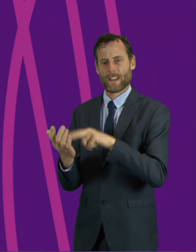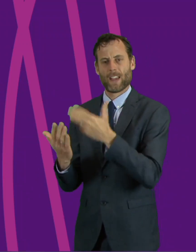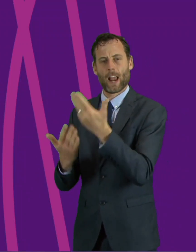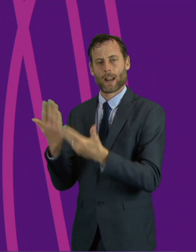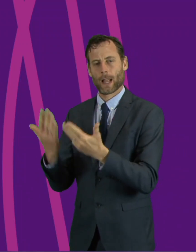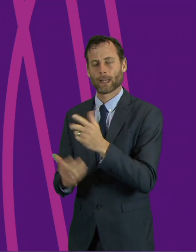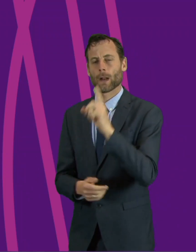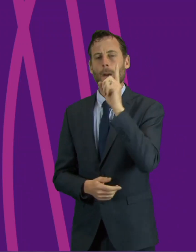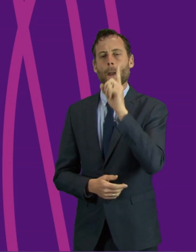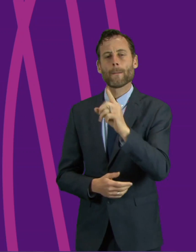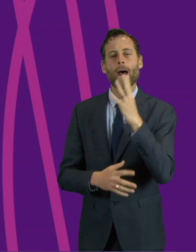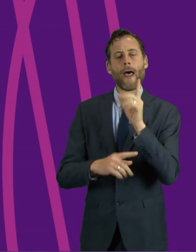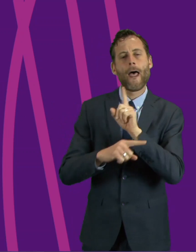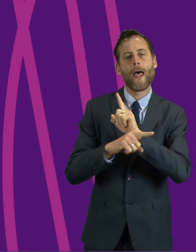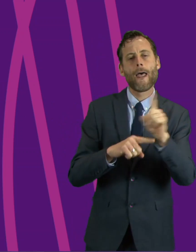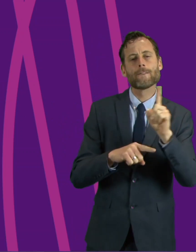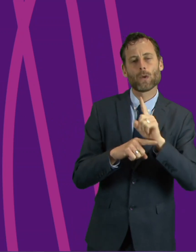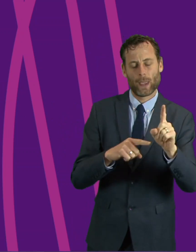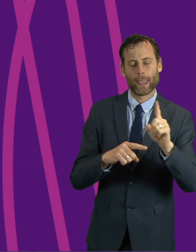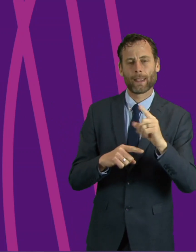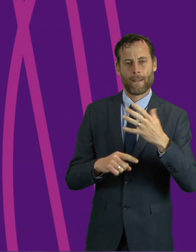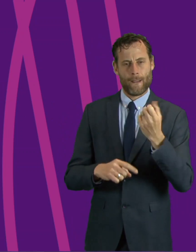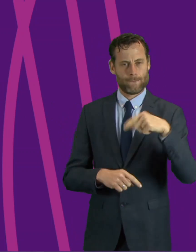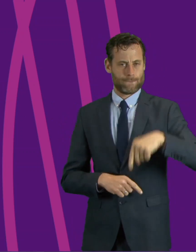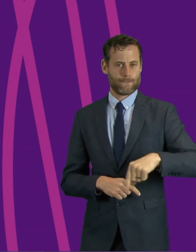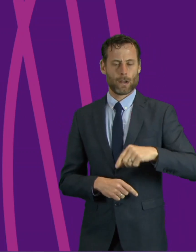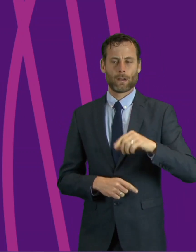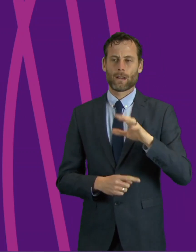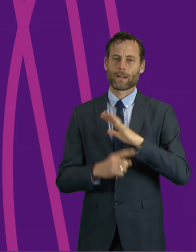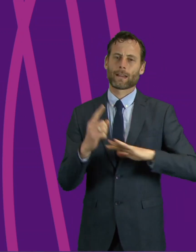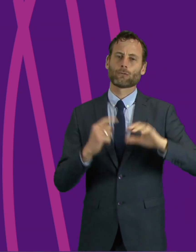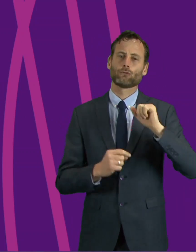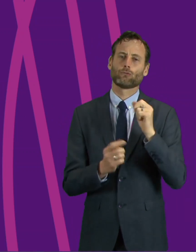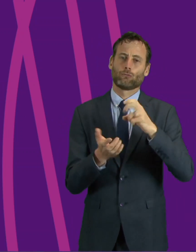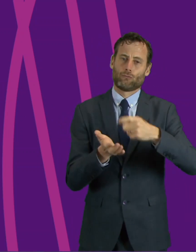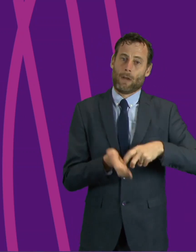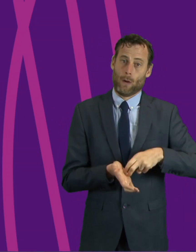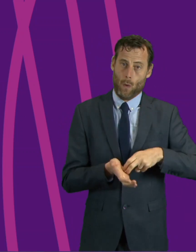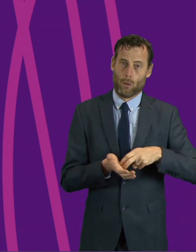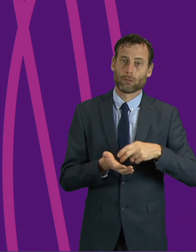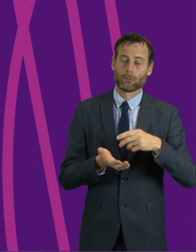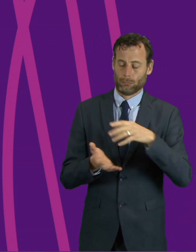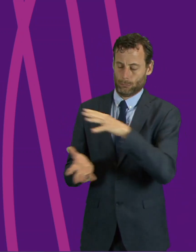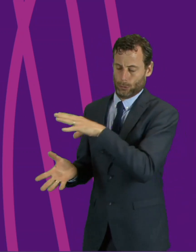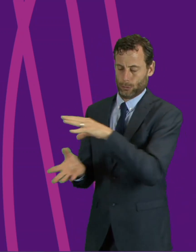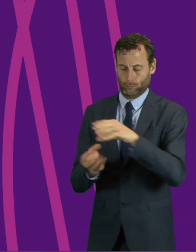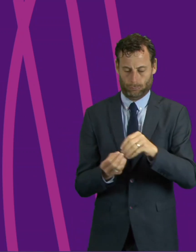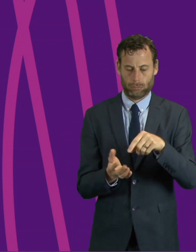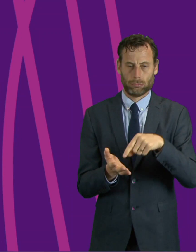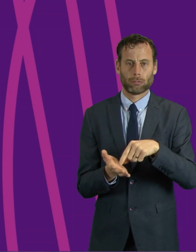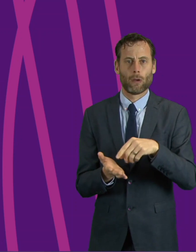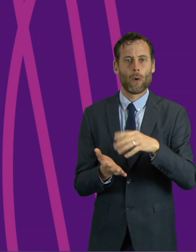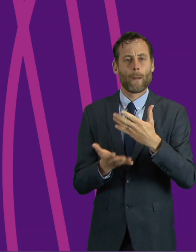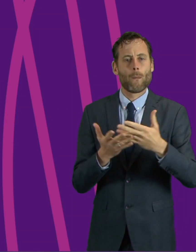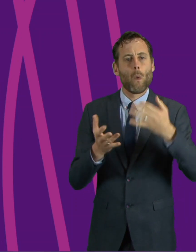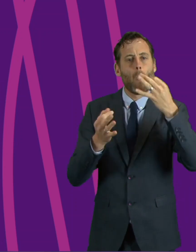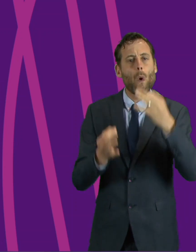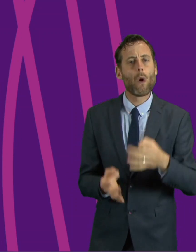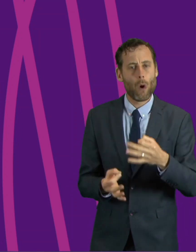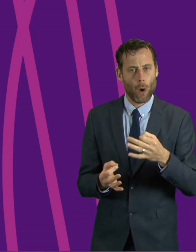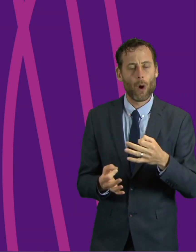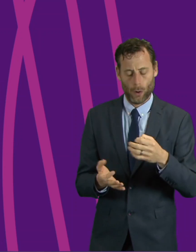not just those with a confirmed diagnosis, but also cases where COVID-19 is entered on a death certificate as a suspected